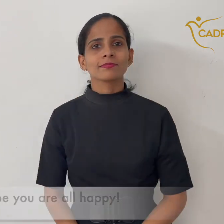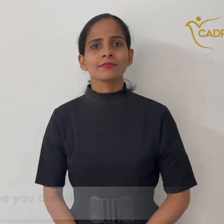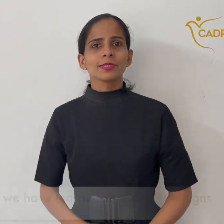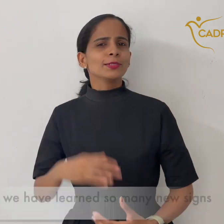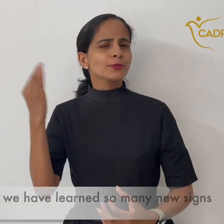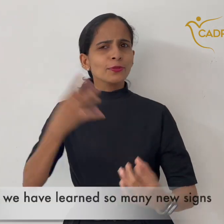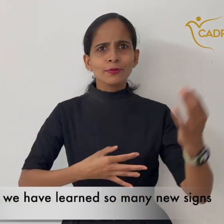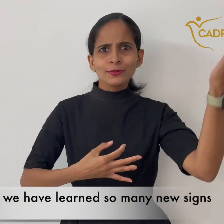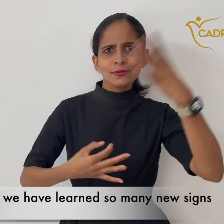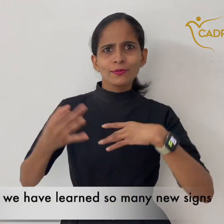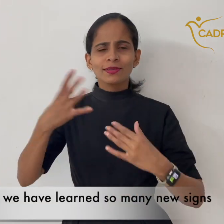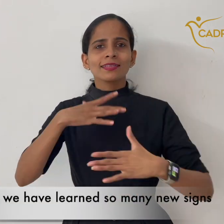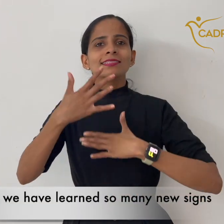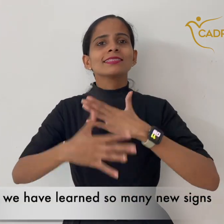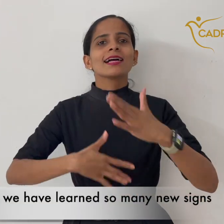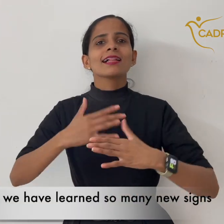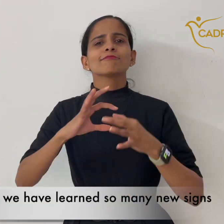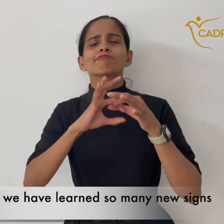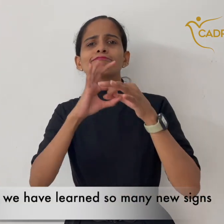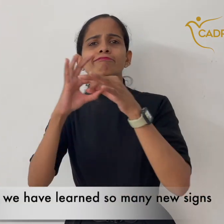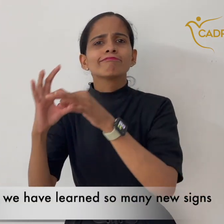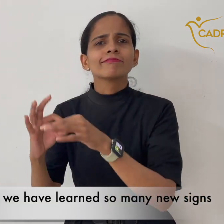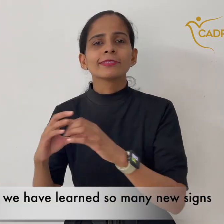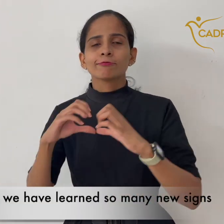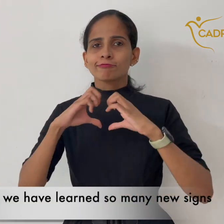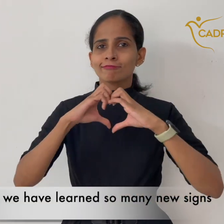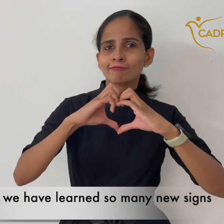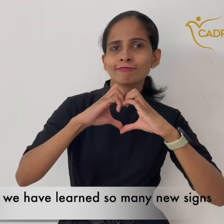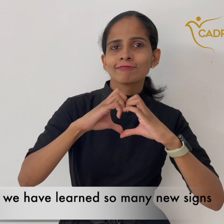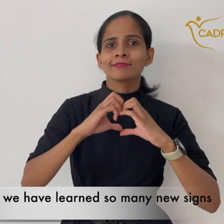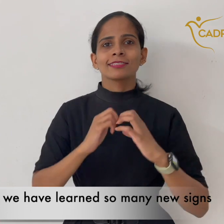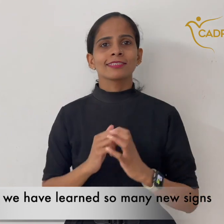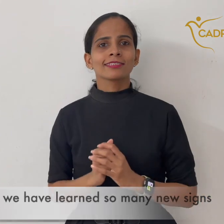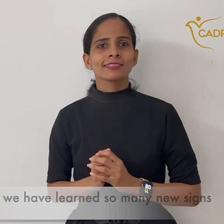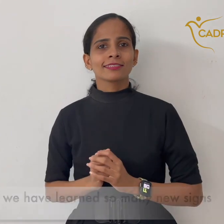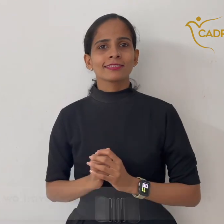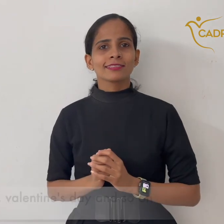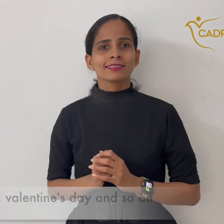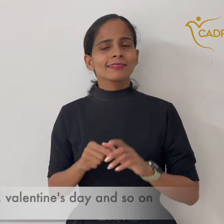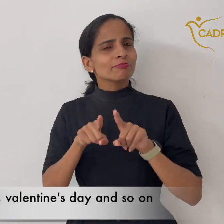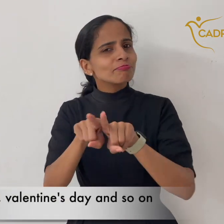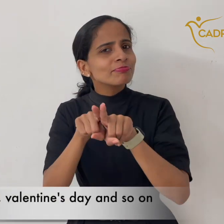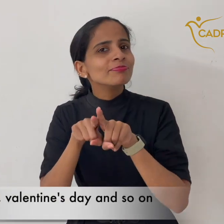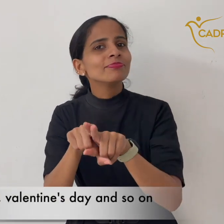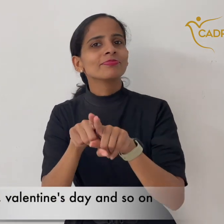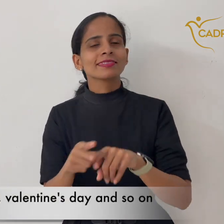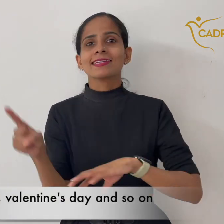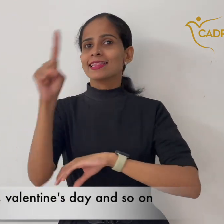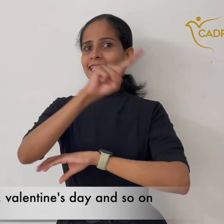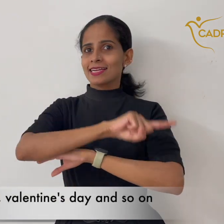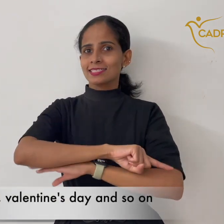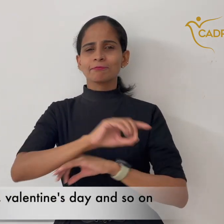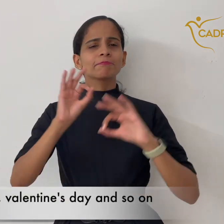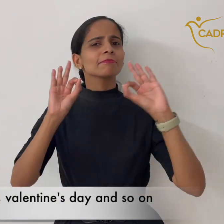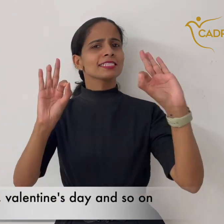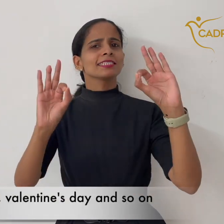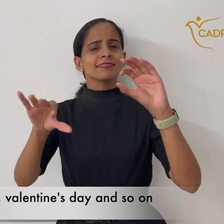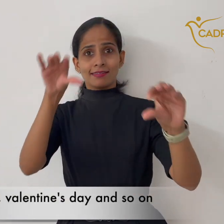Through this lesson, we have learned so many new signs, romance, Valentine's Day, and so